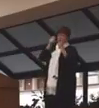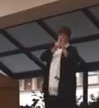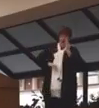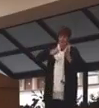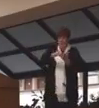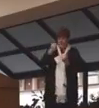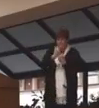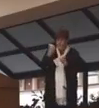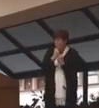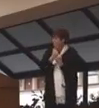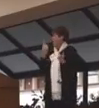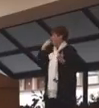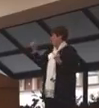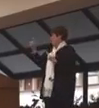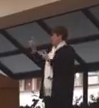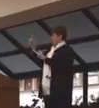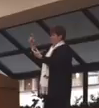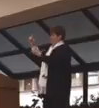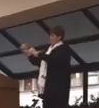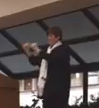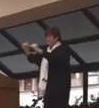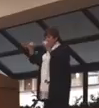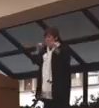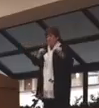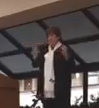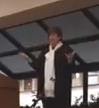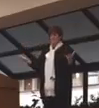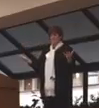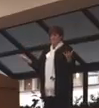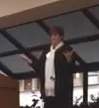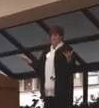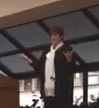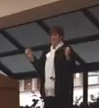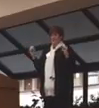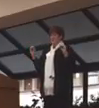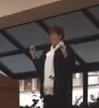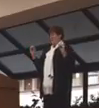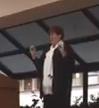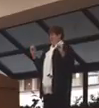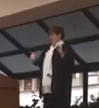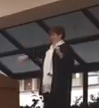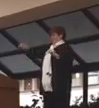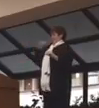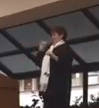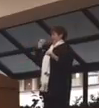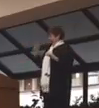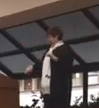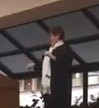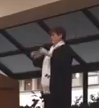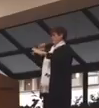sponsor, I've been in the same boat. I've sent letters of support from multiple